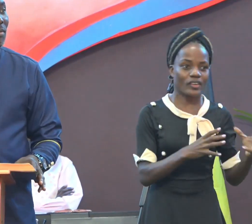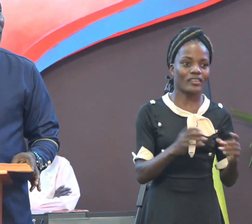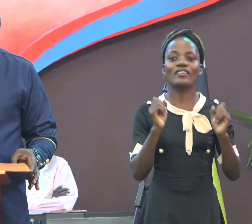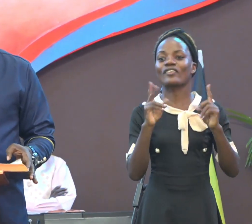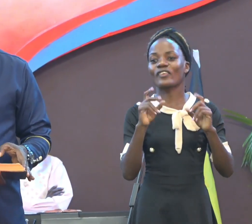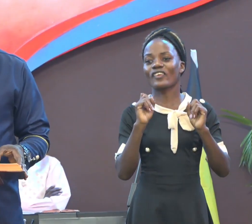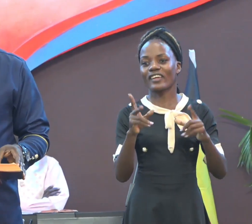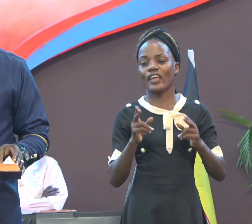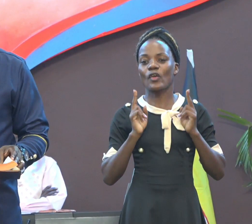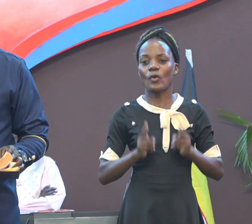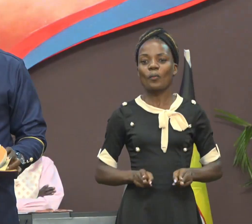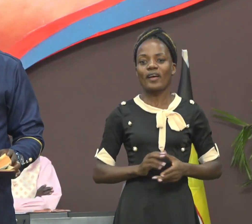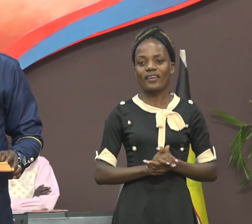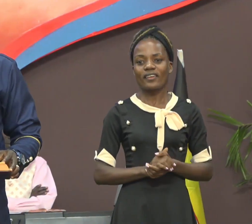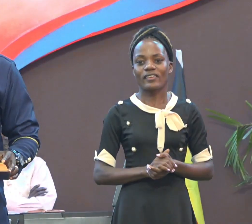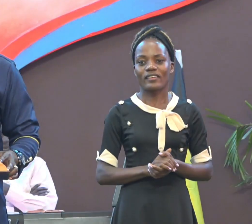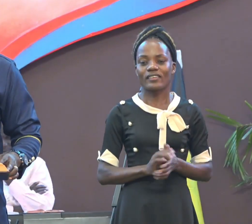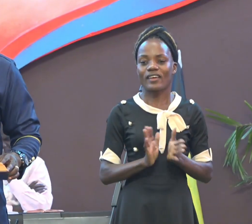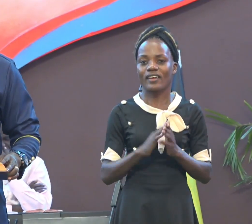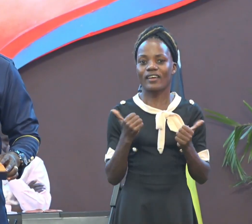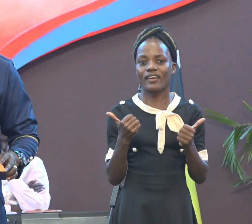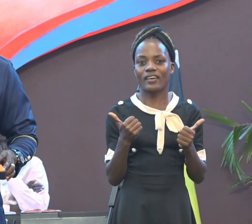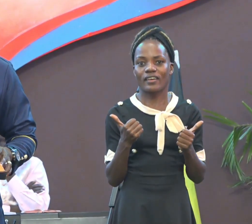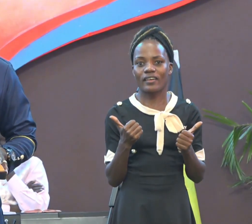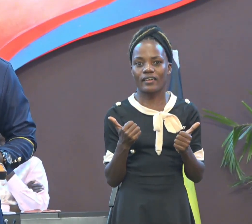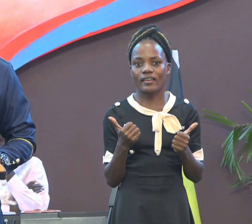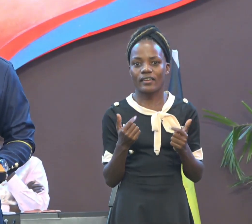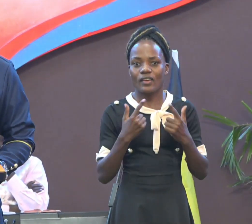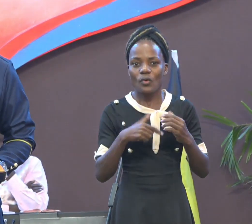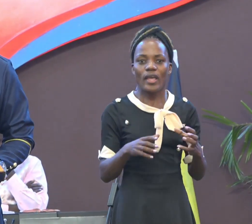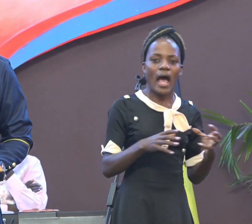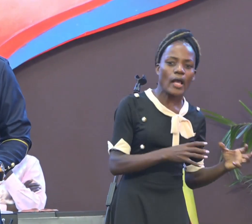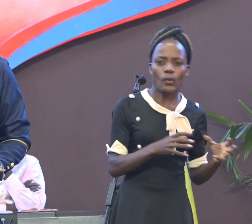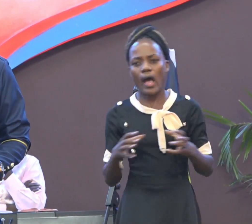Arguing is human. Well done. We